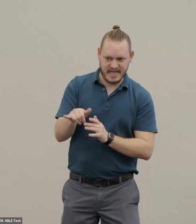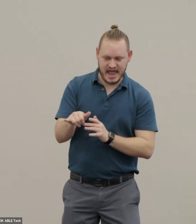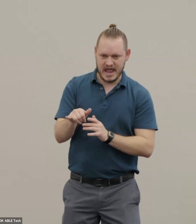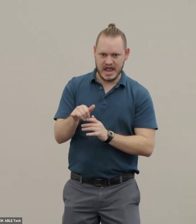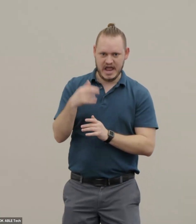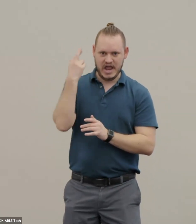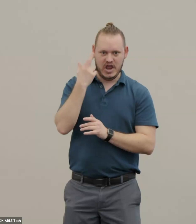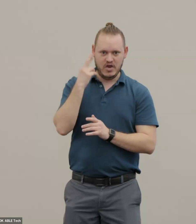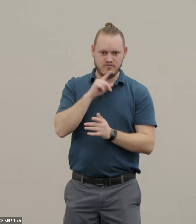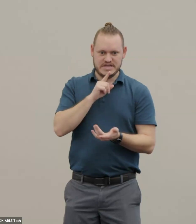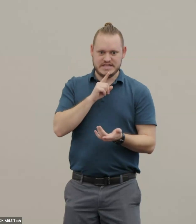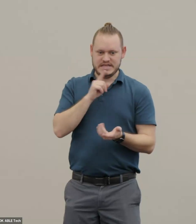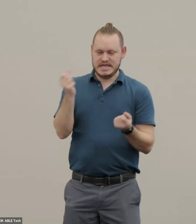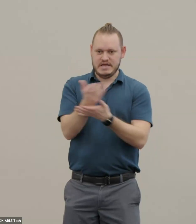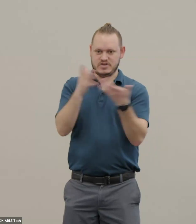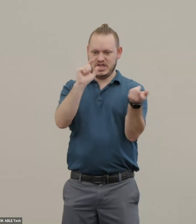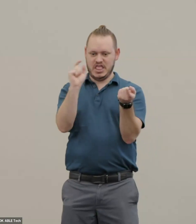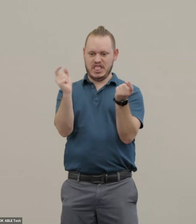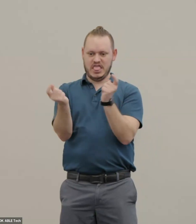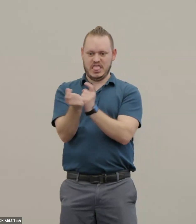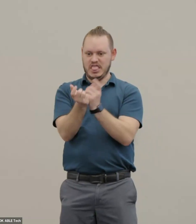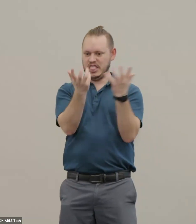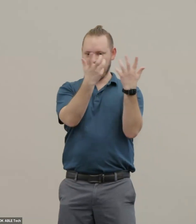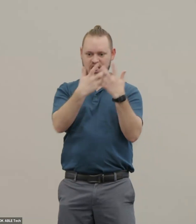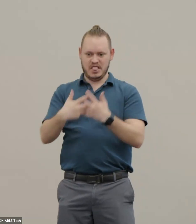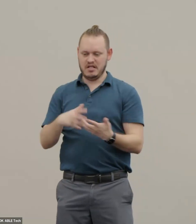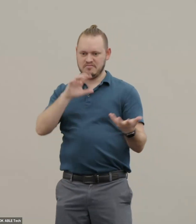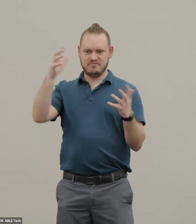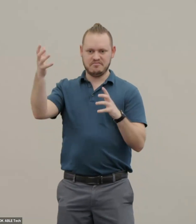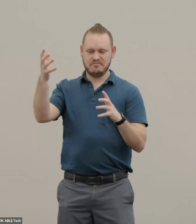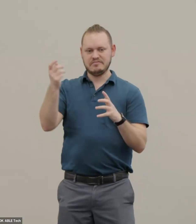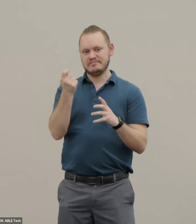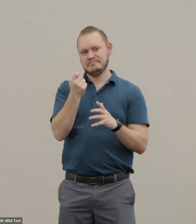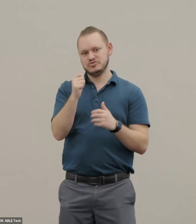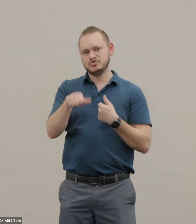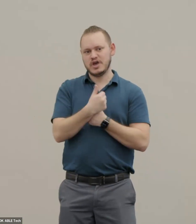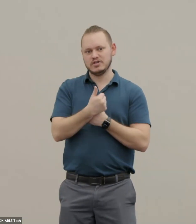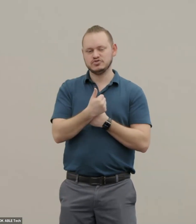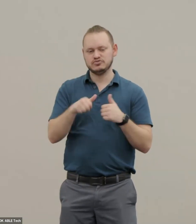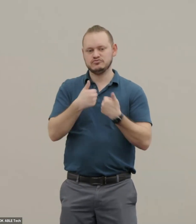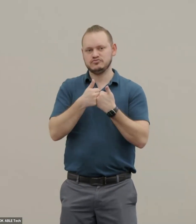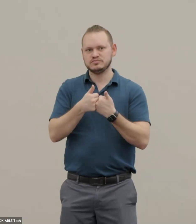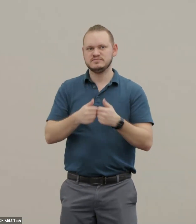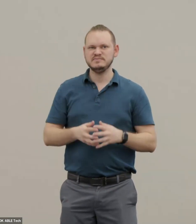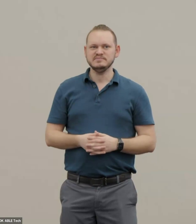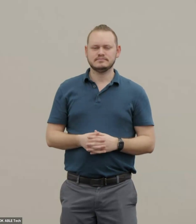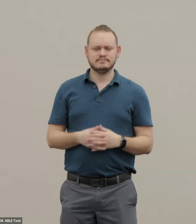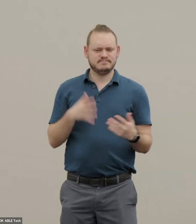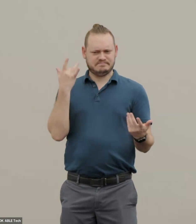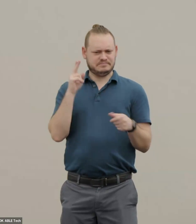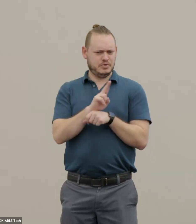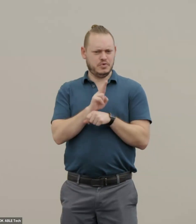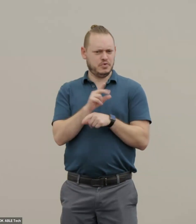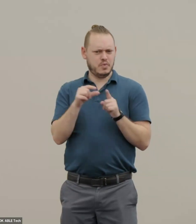reality, everything has kind of changed and reflowed. So that creates a little bit of a challenge for us. So why do we use